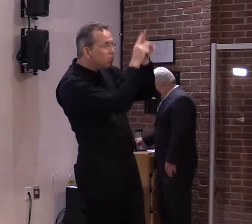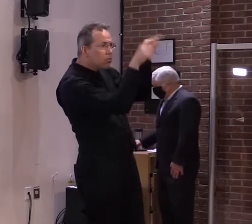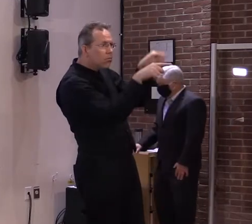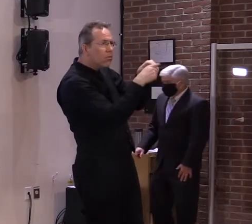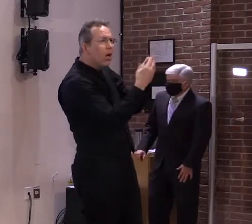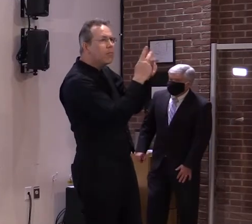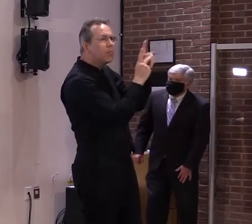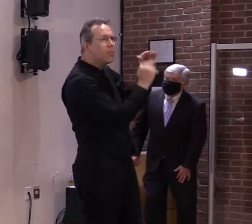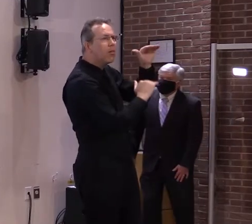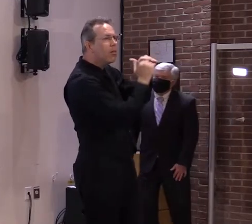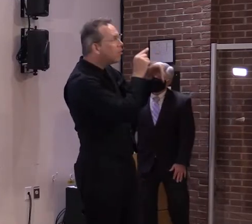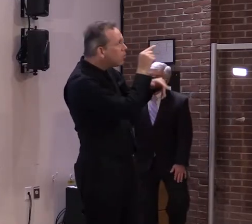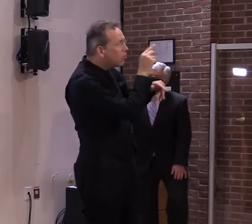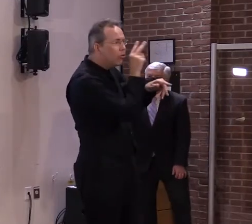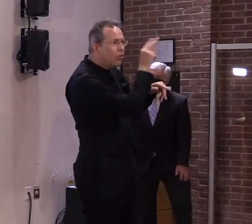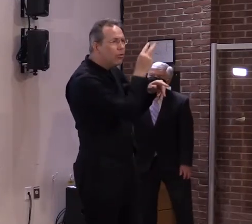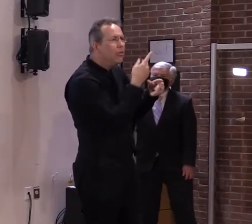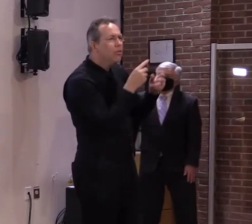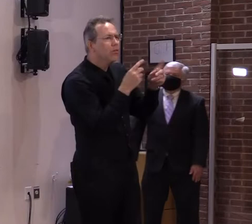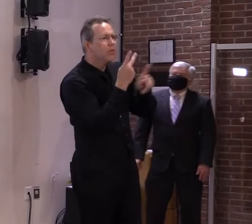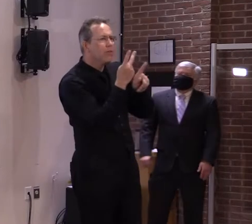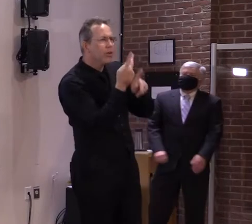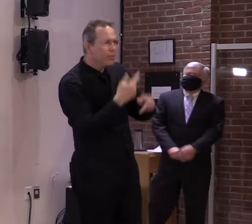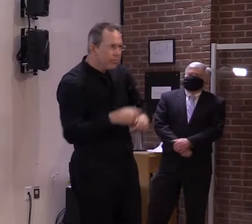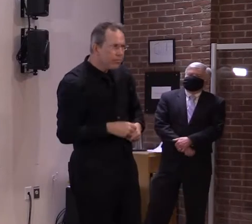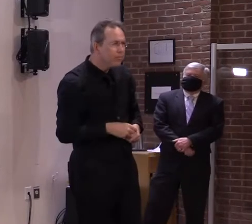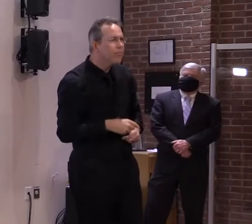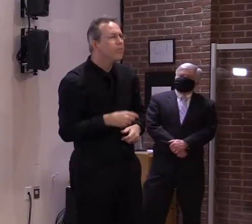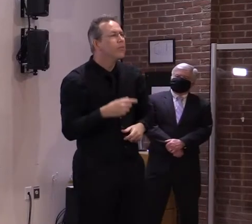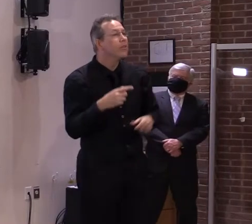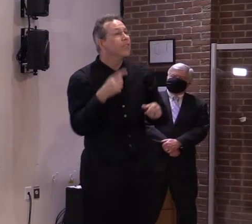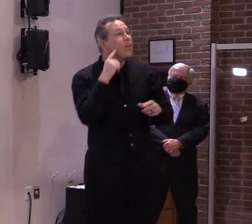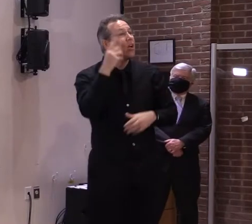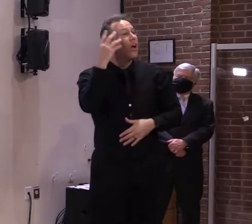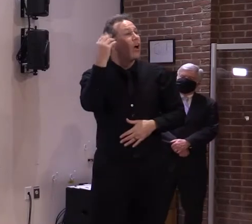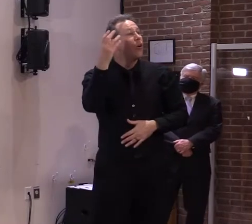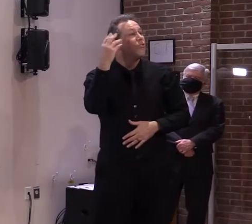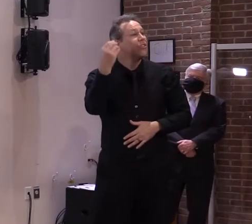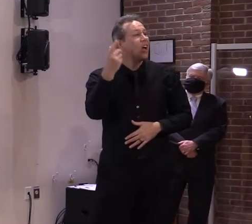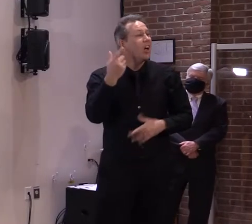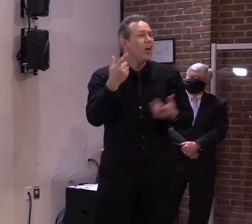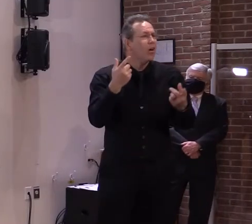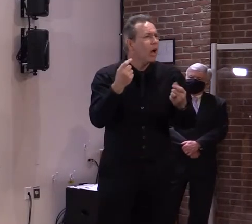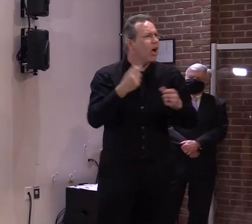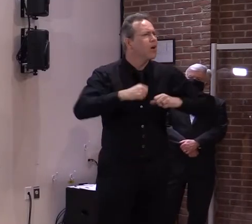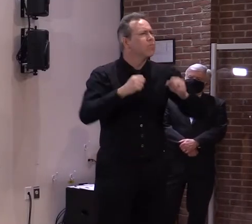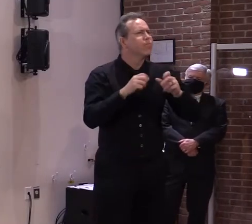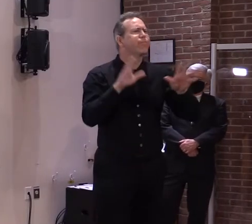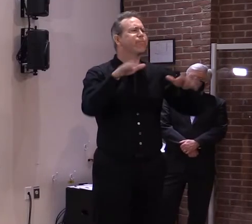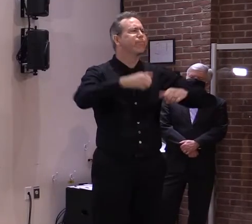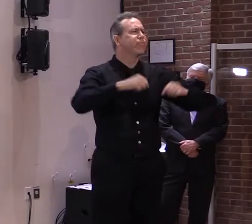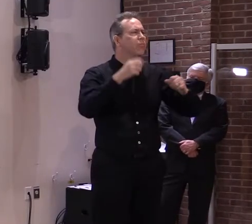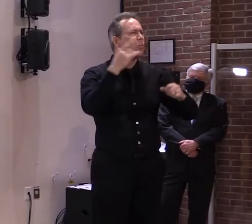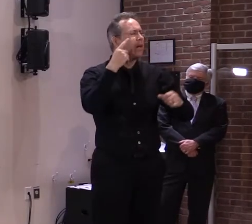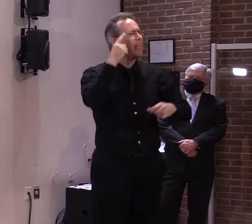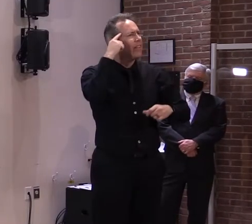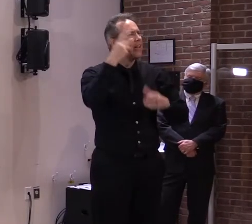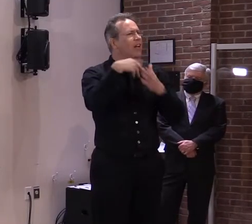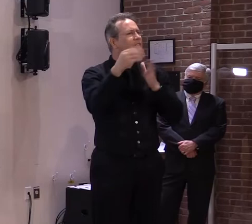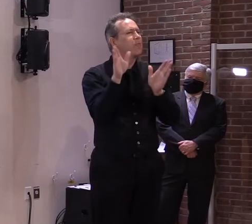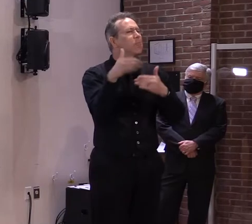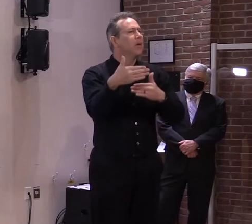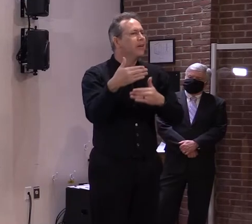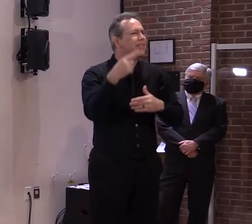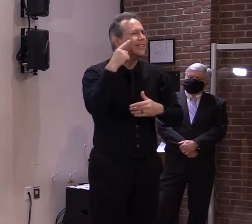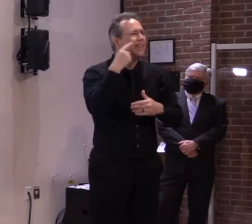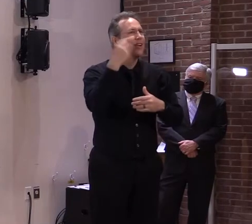be outdoors. They can spread out, and we want people to be thinking when they're at these events, to be thinking about that 6 foot